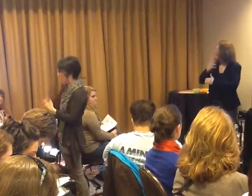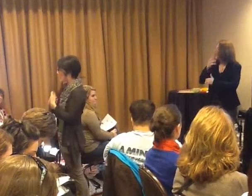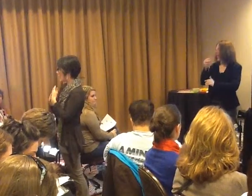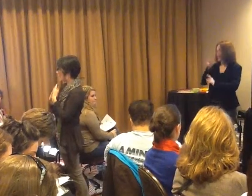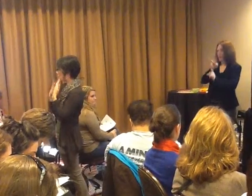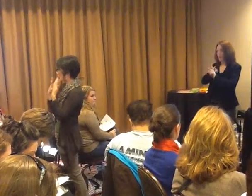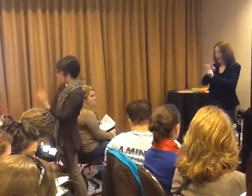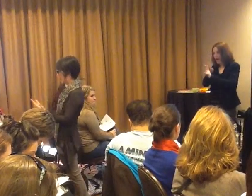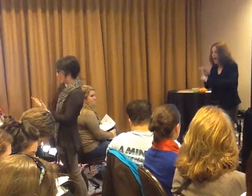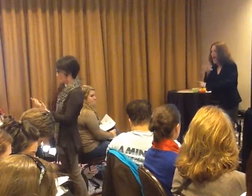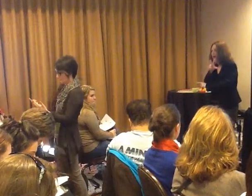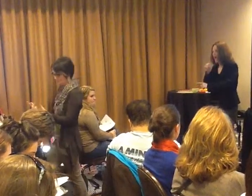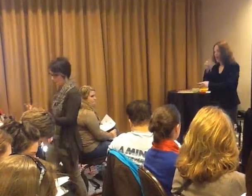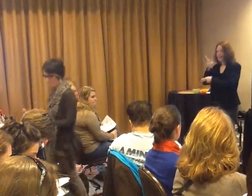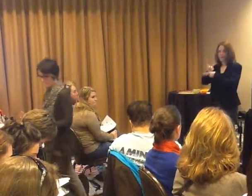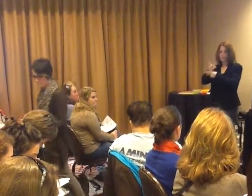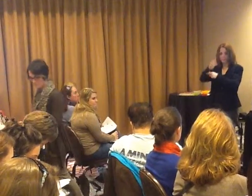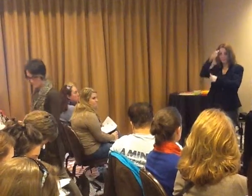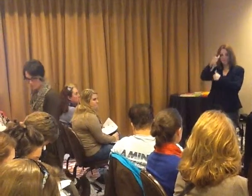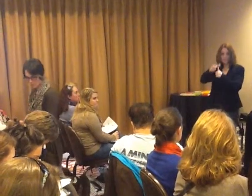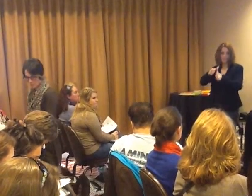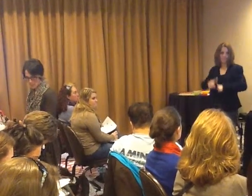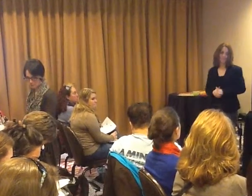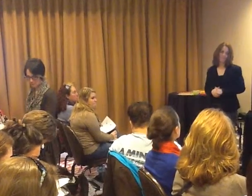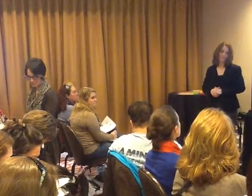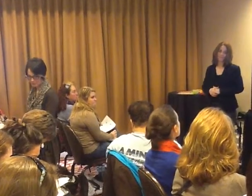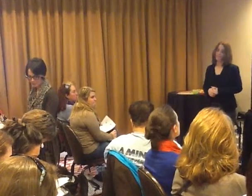apply it and retain it.